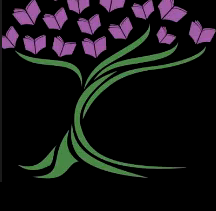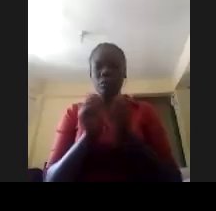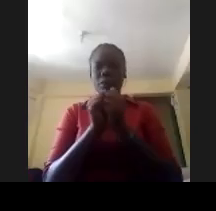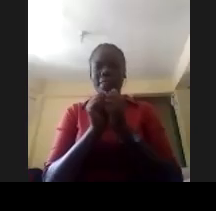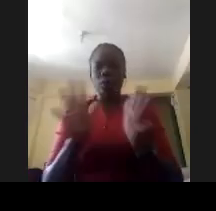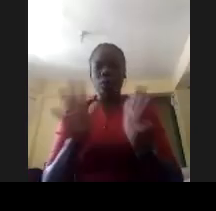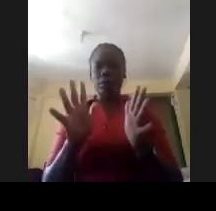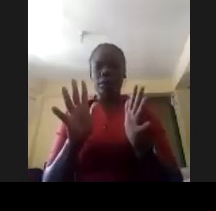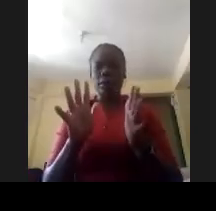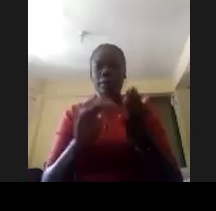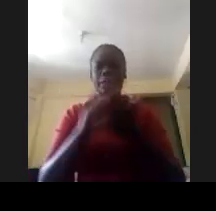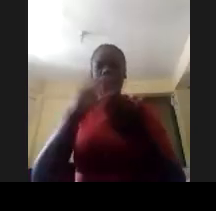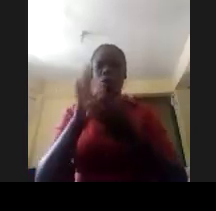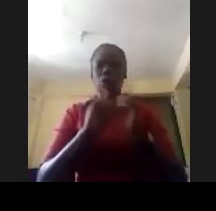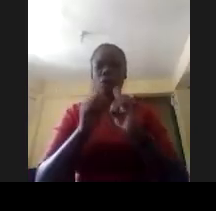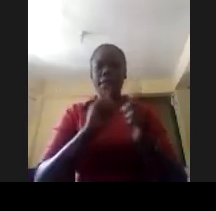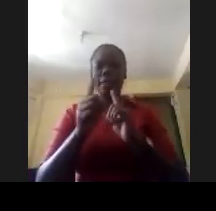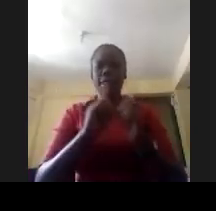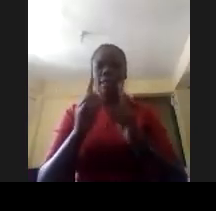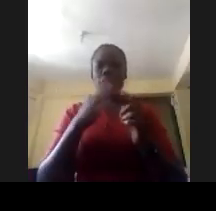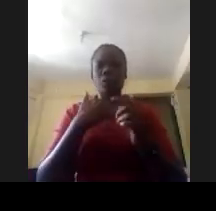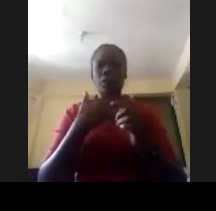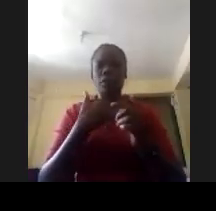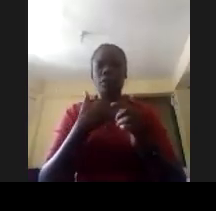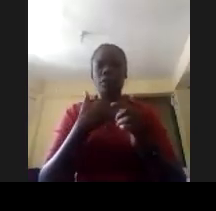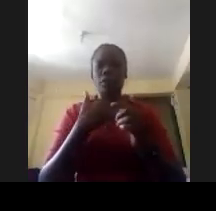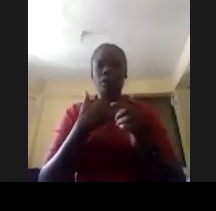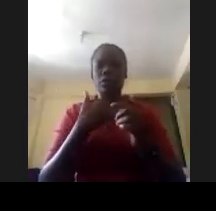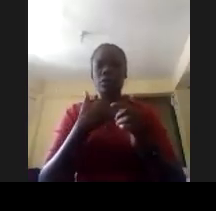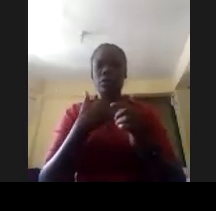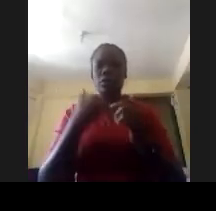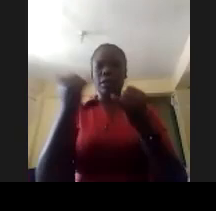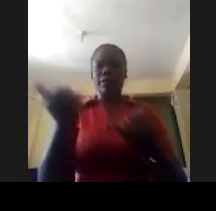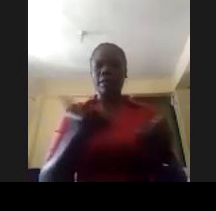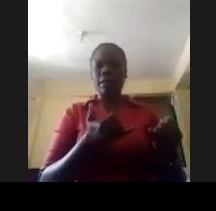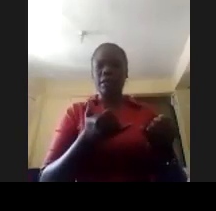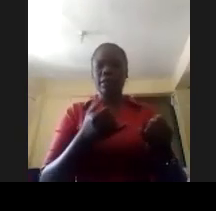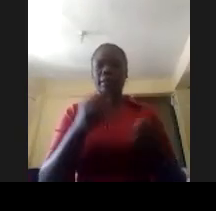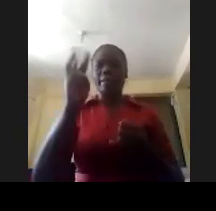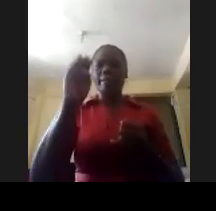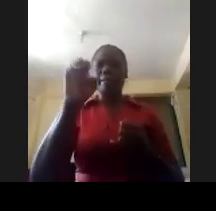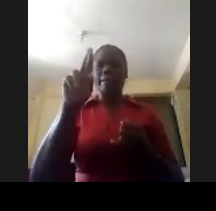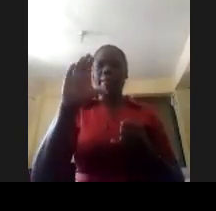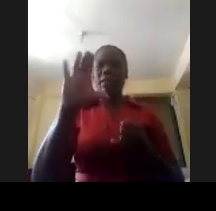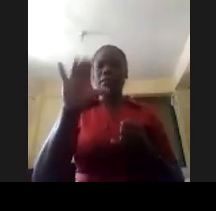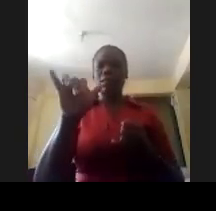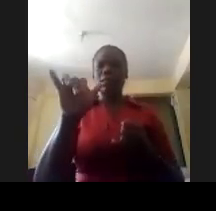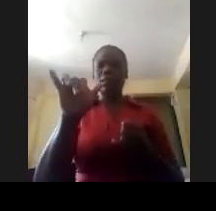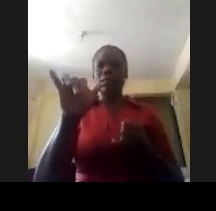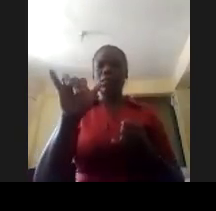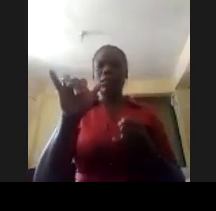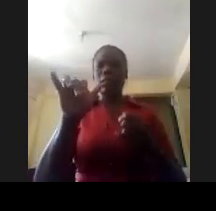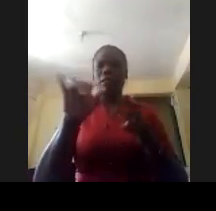further ado, I would wish to invite Mercy to begin